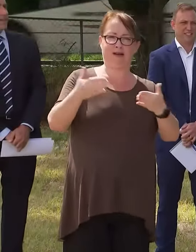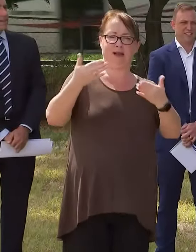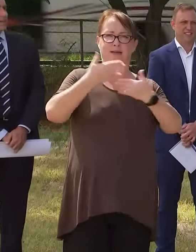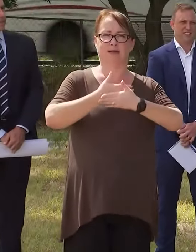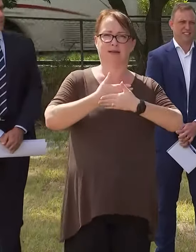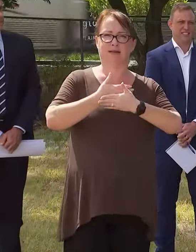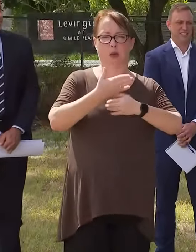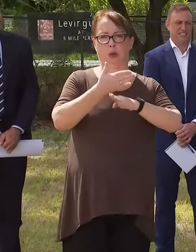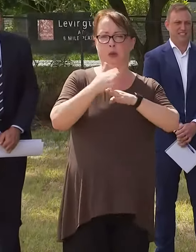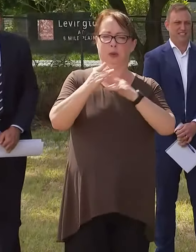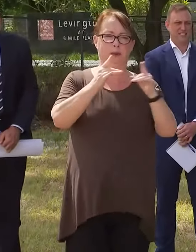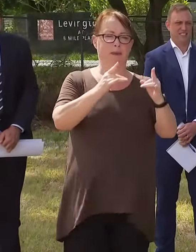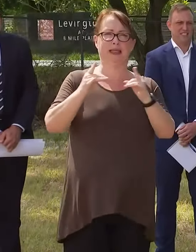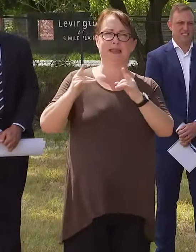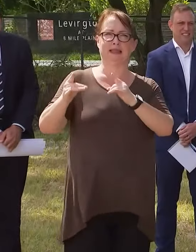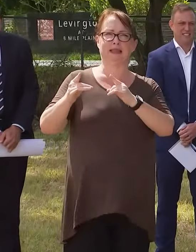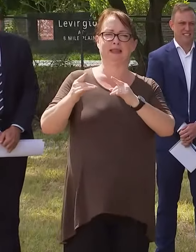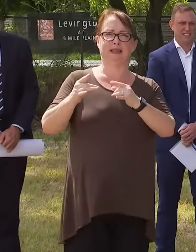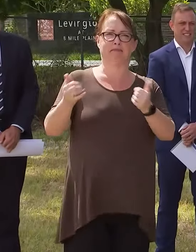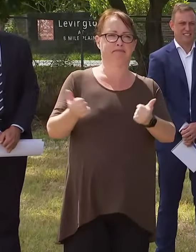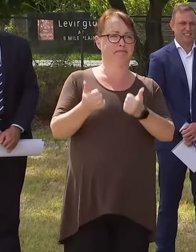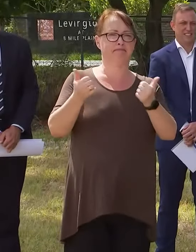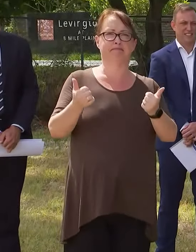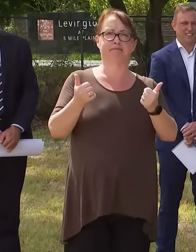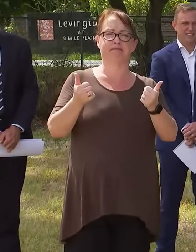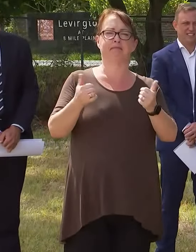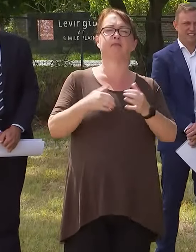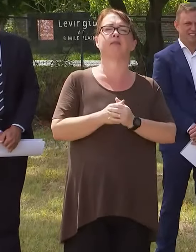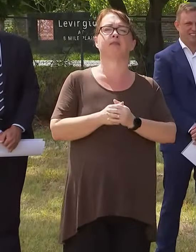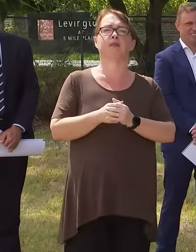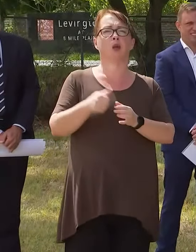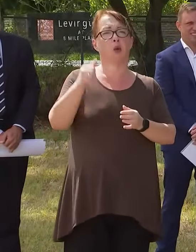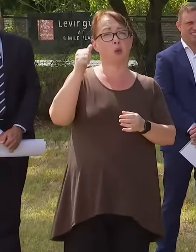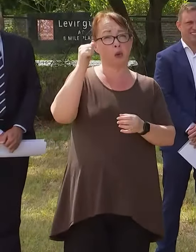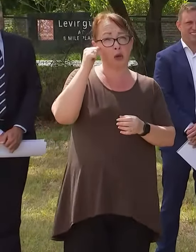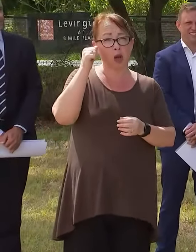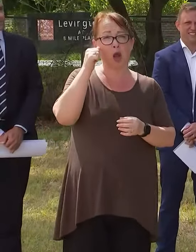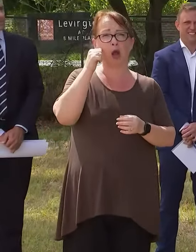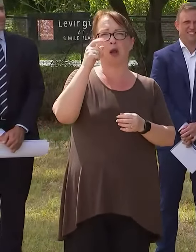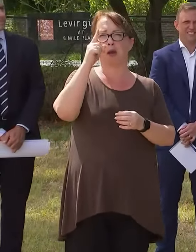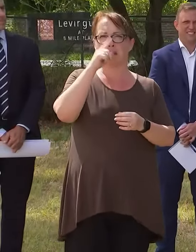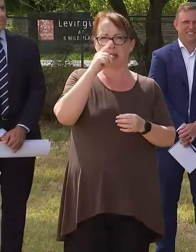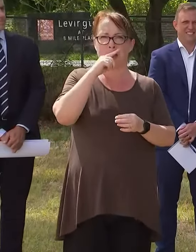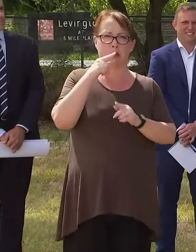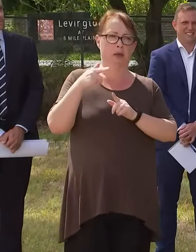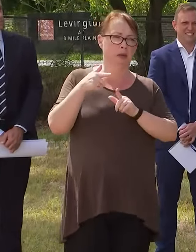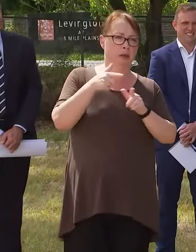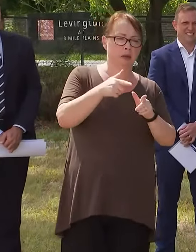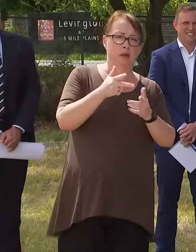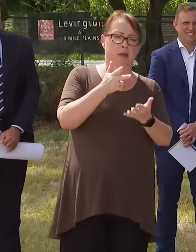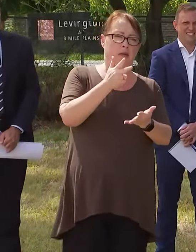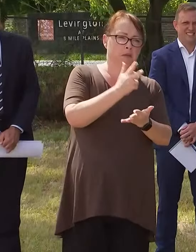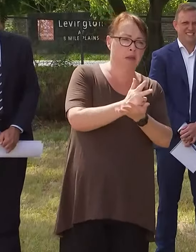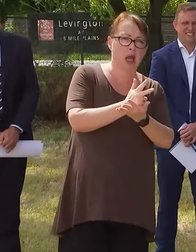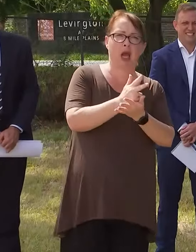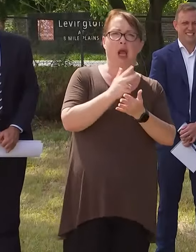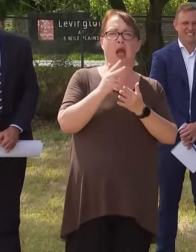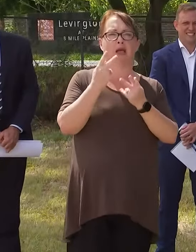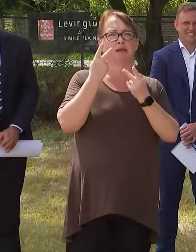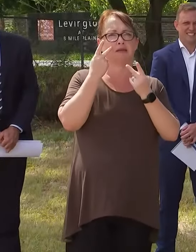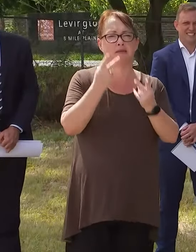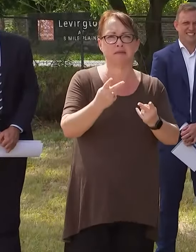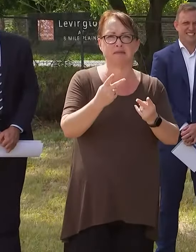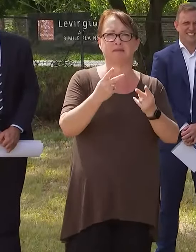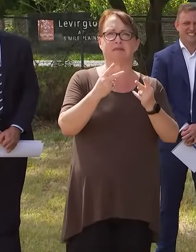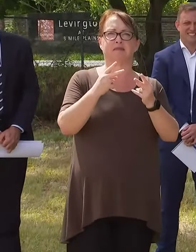creating space in our hospitals. And we know the difficulty of people coming and parking and going to outpatients and going to those